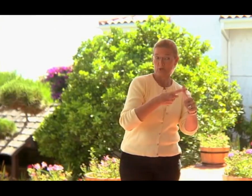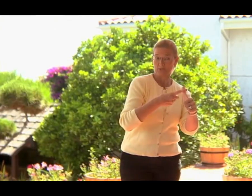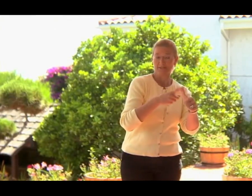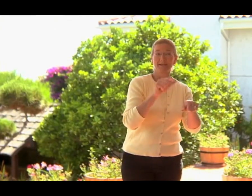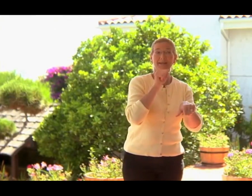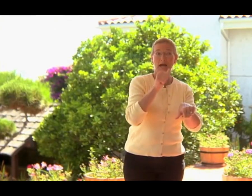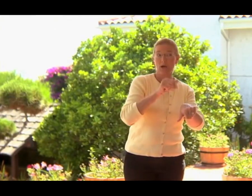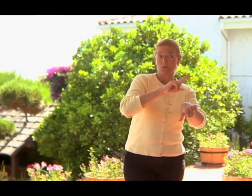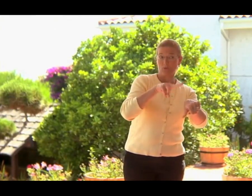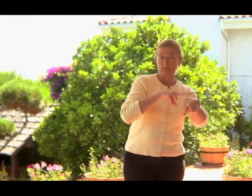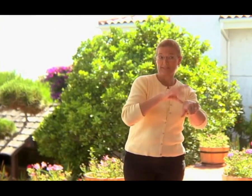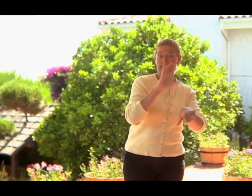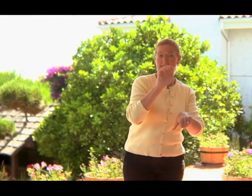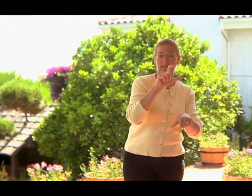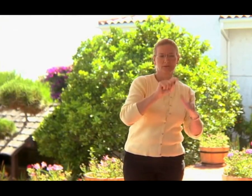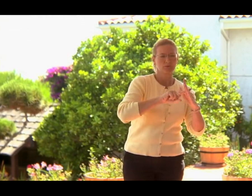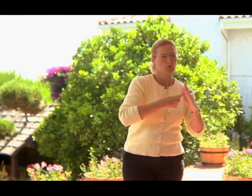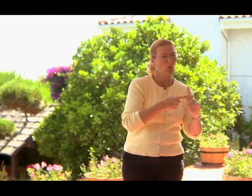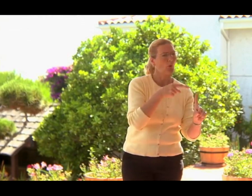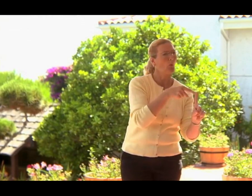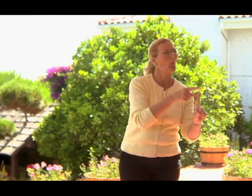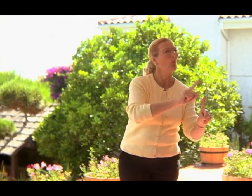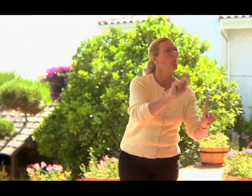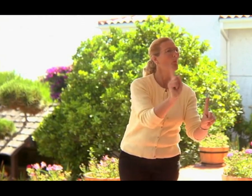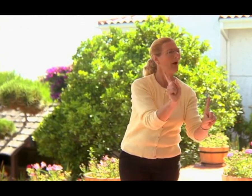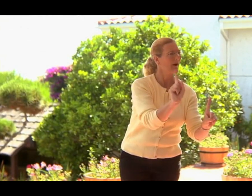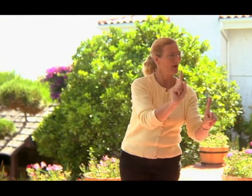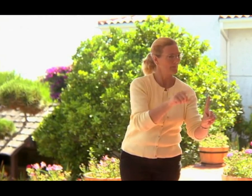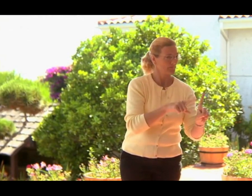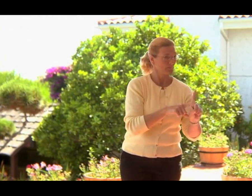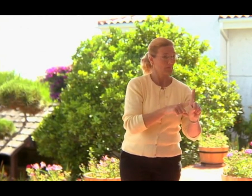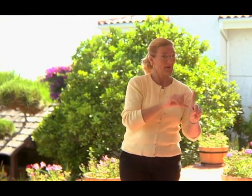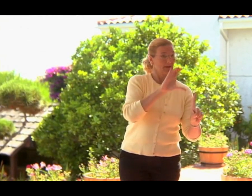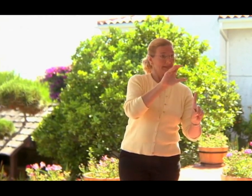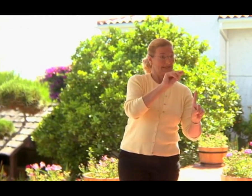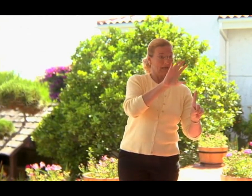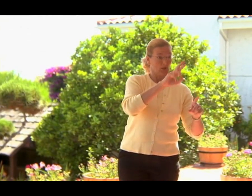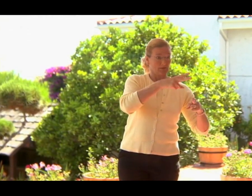We generally name the cancer by where the first abnormal cells start.